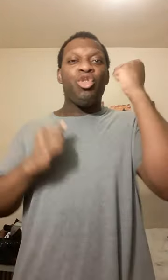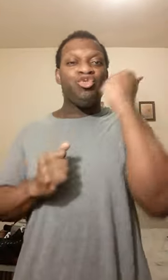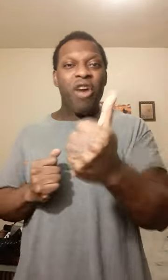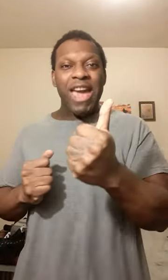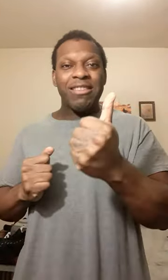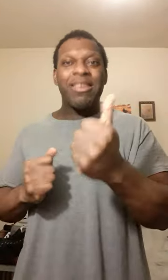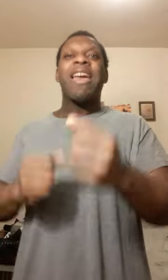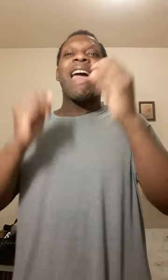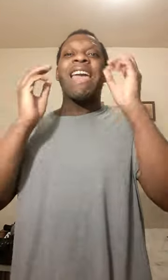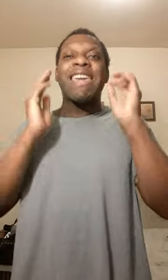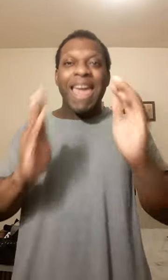right again.